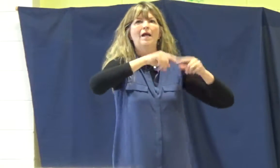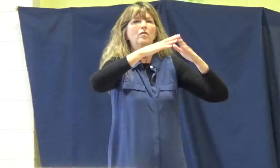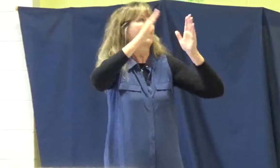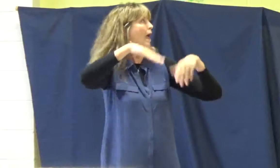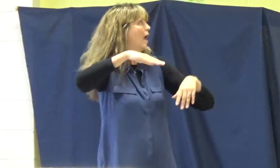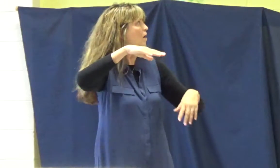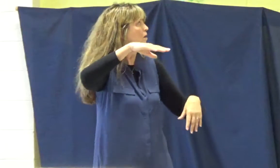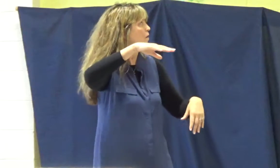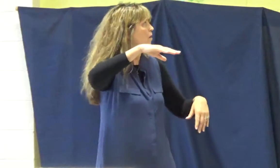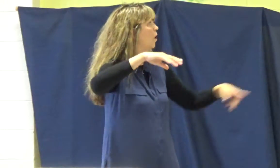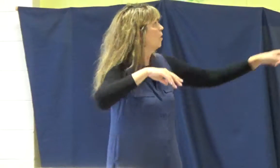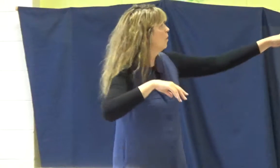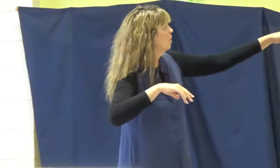Can we go back to yeah.